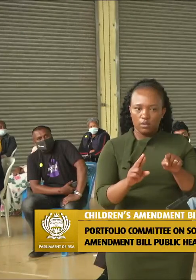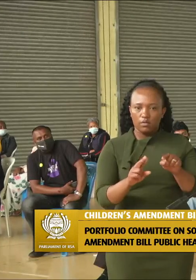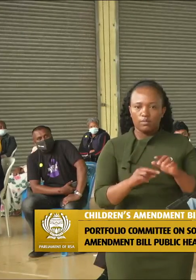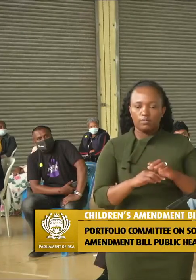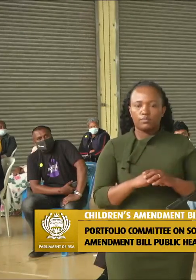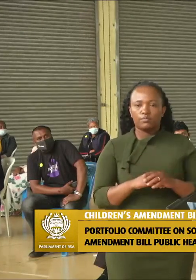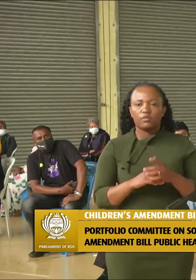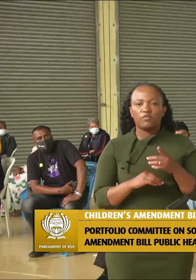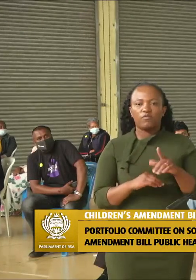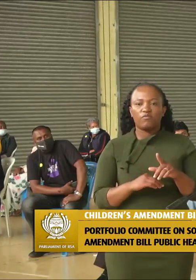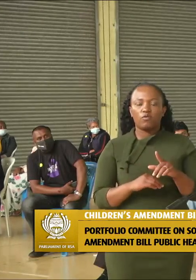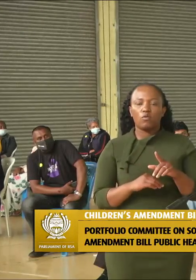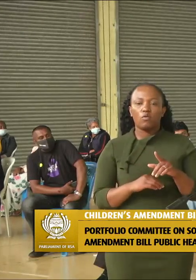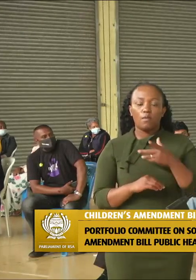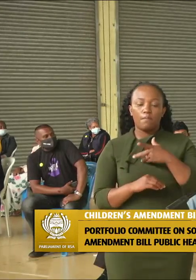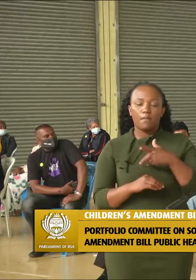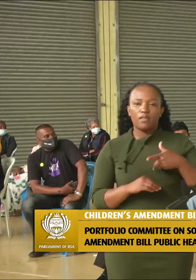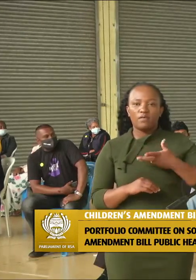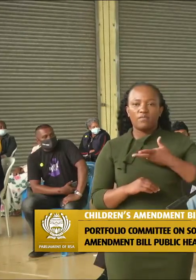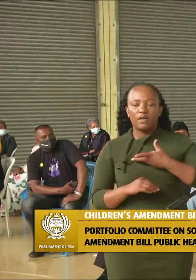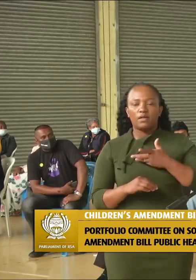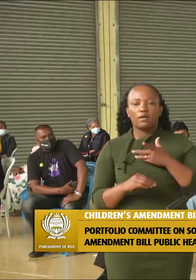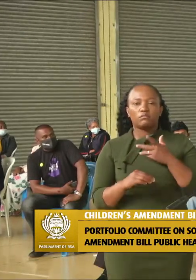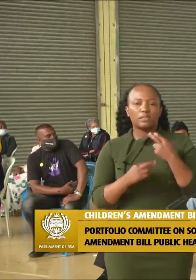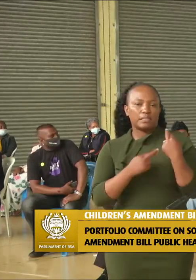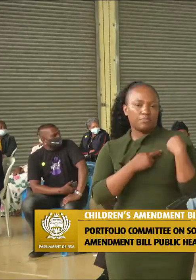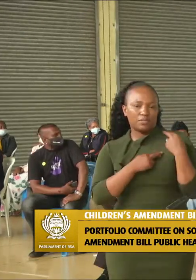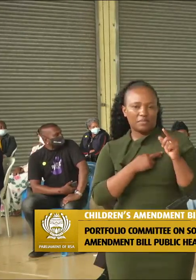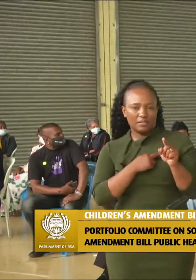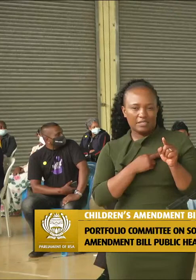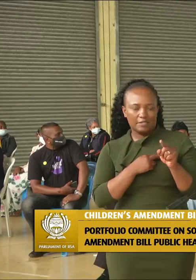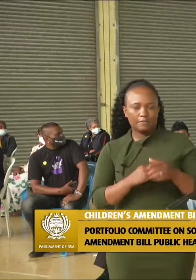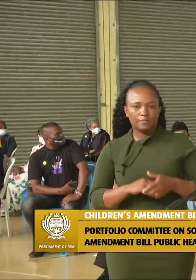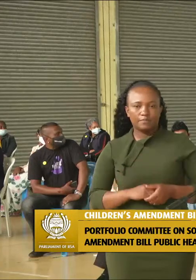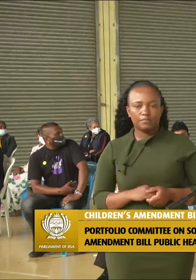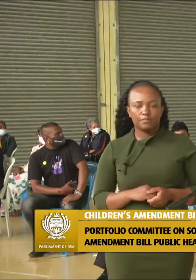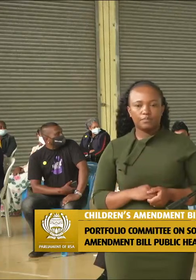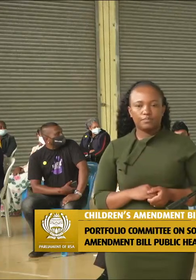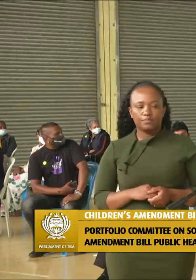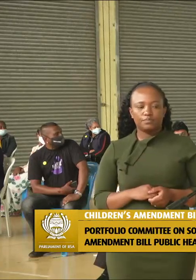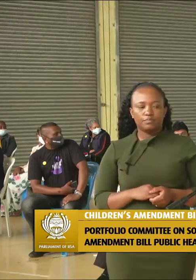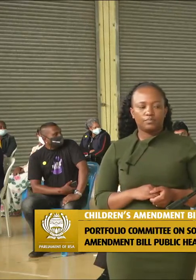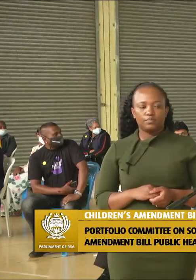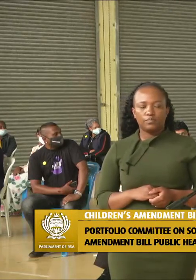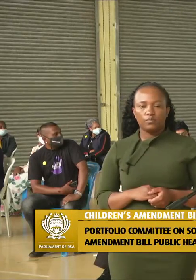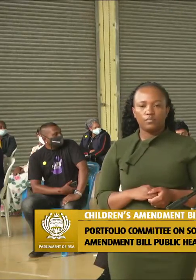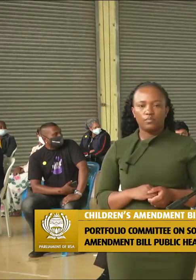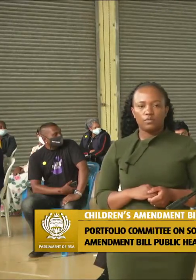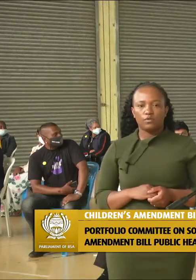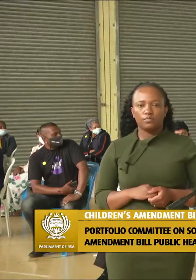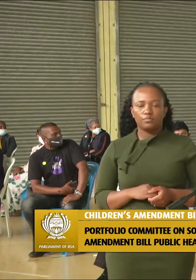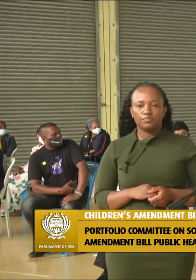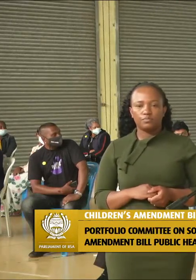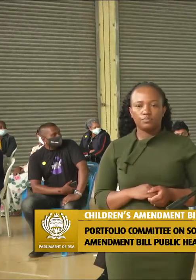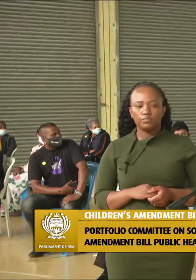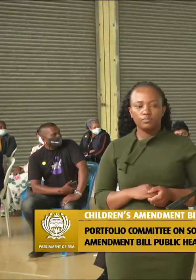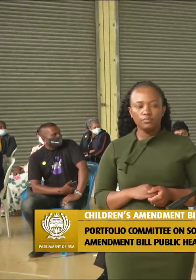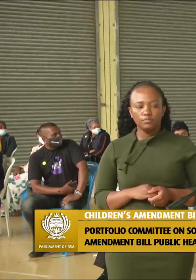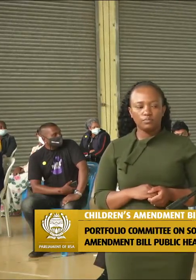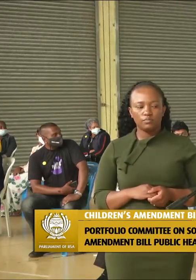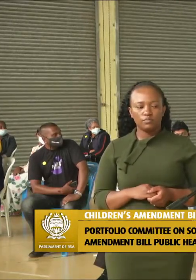issues of parental responsibilities and rights. Inhloko yomnyango ke ingidedele ukuthi kube yimo zokhuluma ke